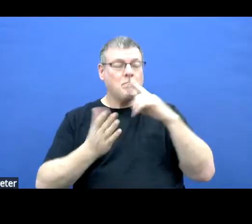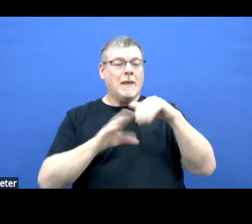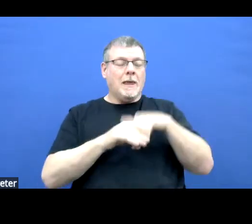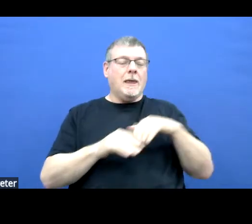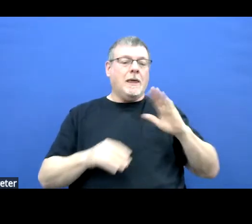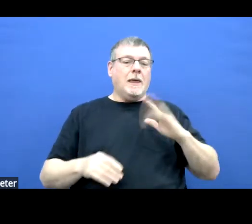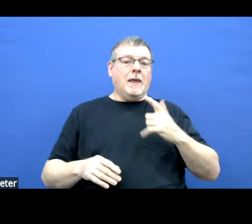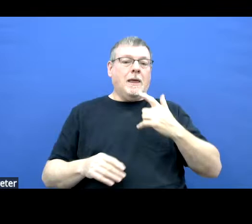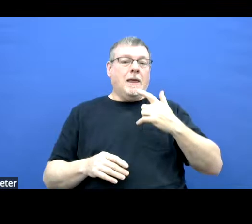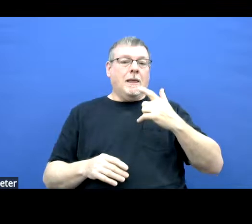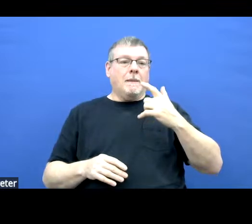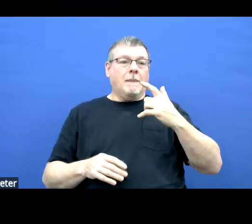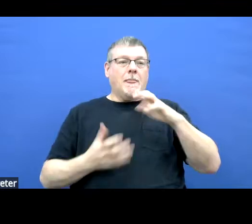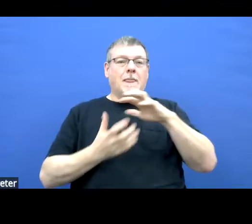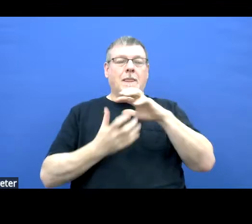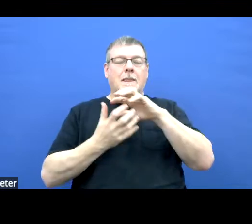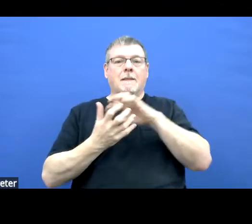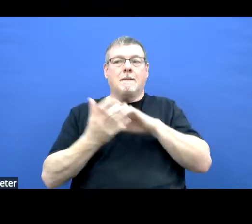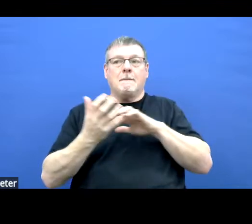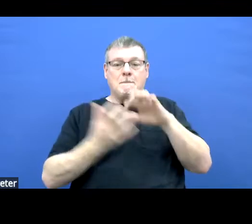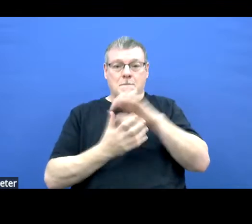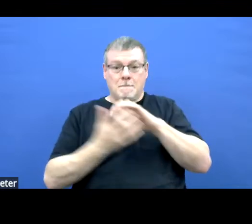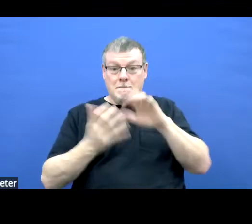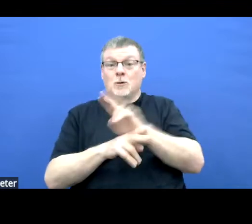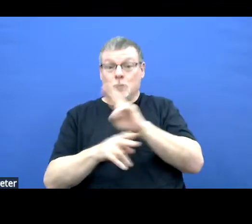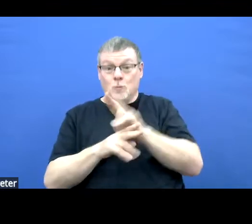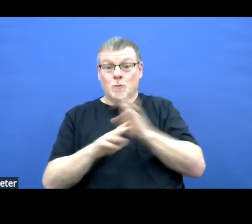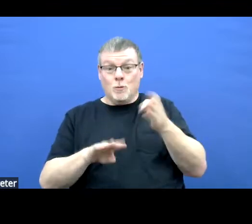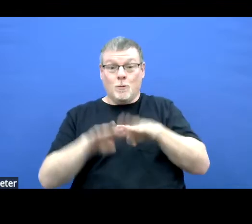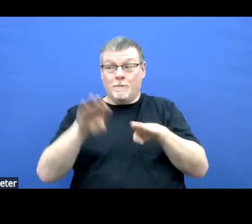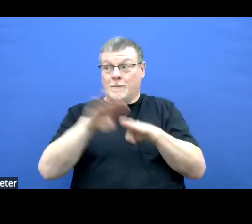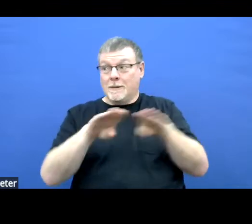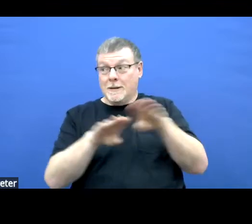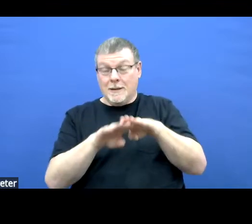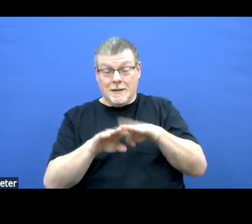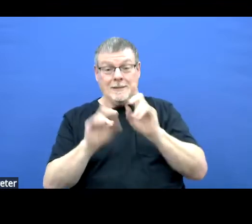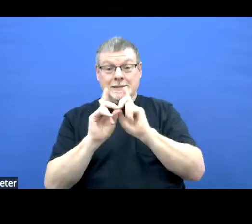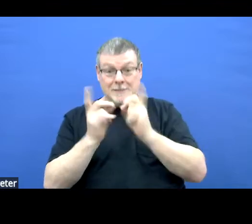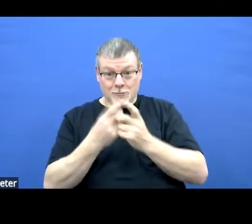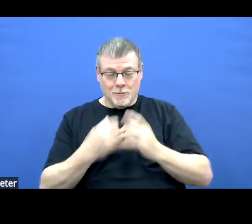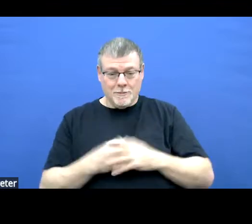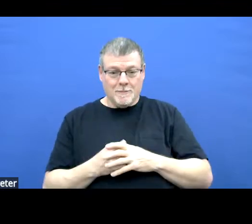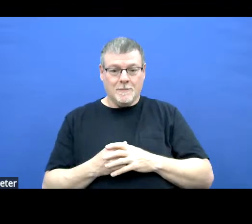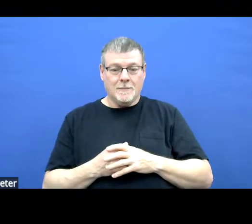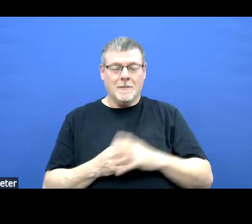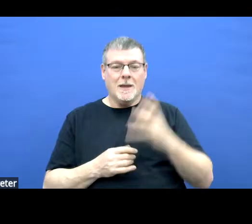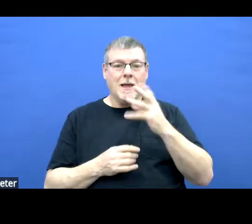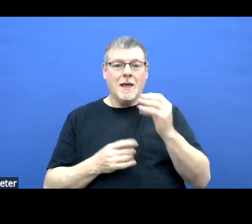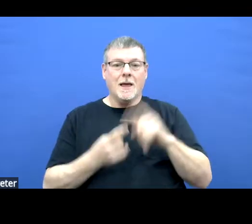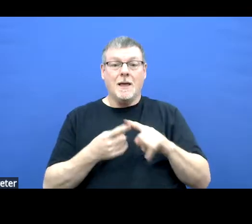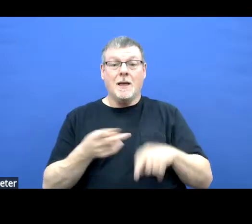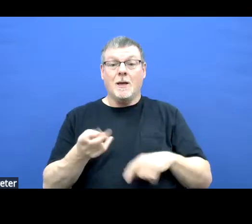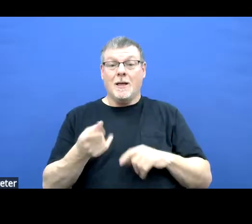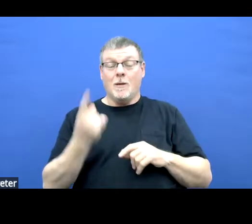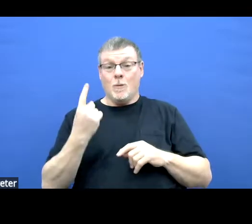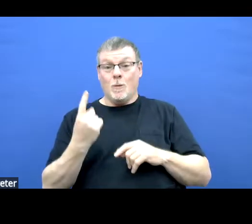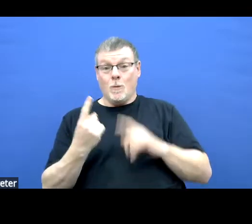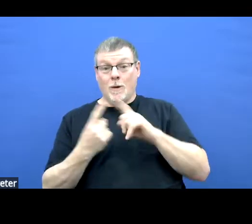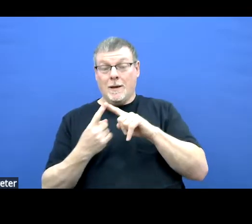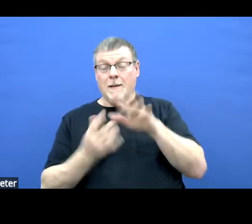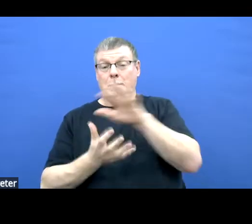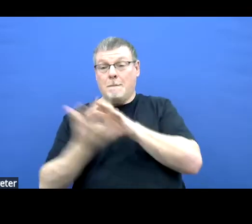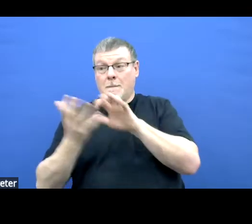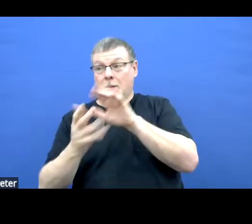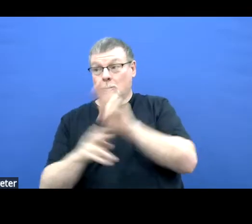have those mixed use overlay districts. One of them is the